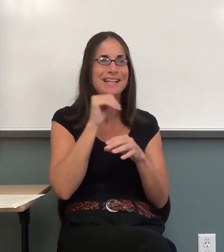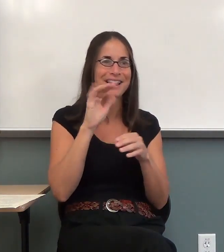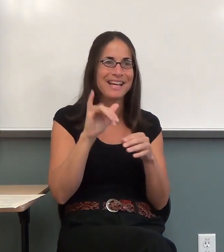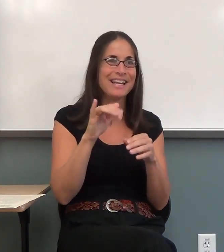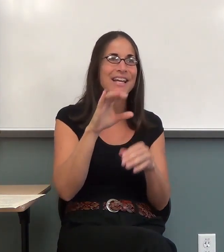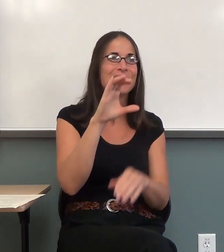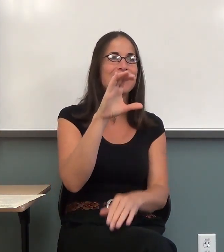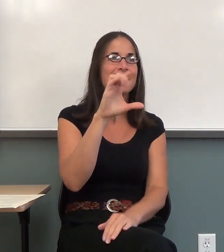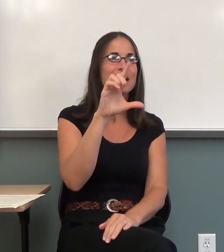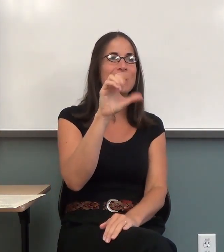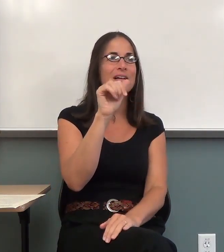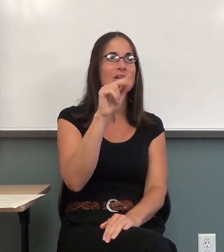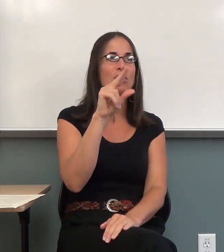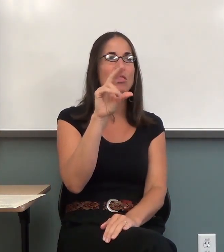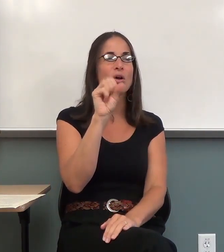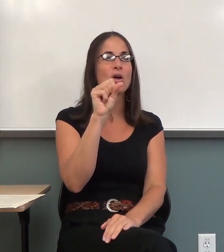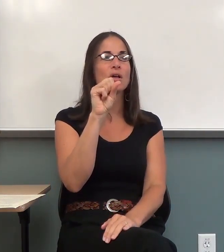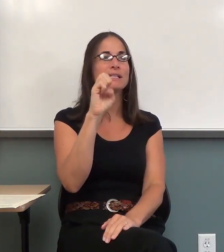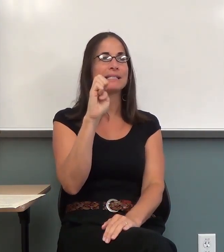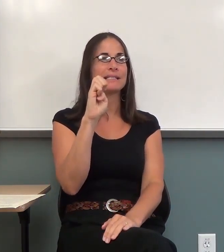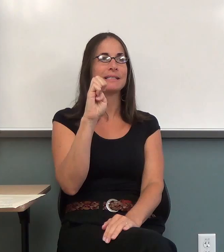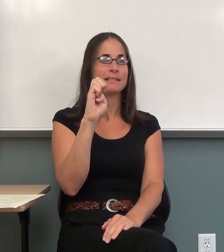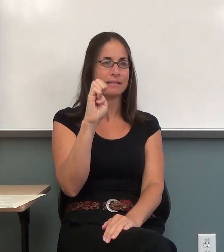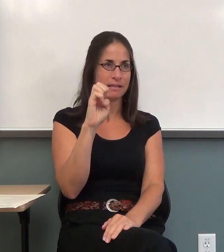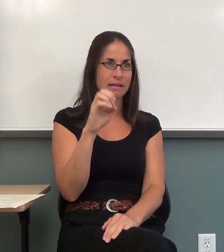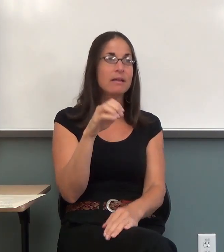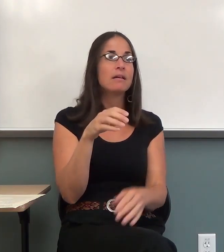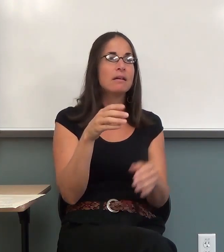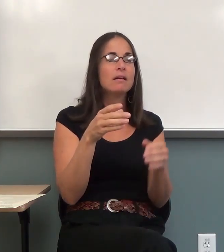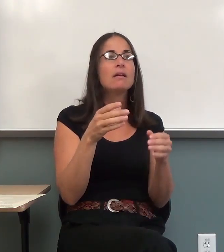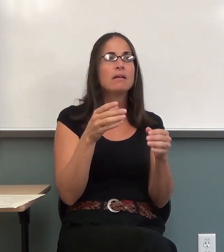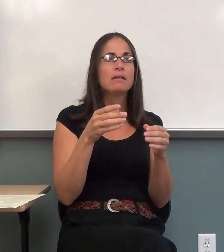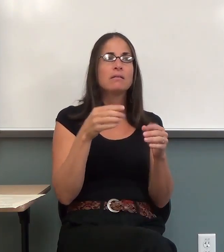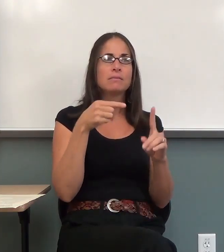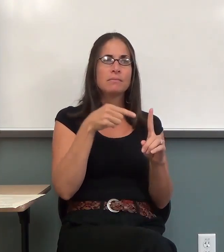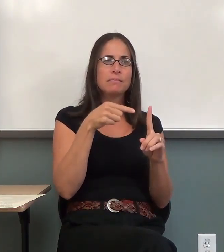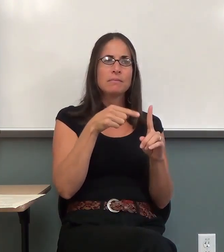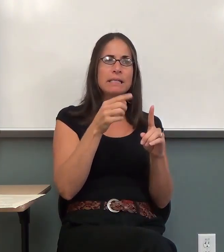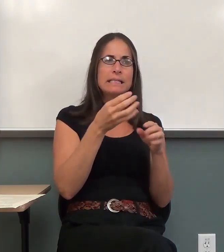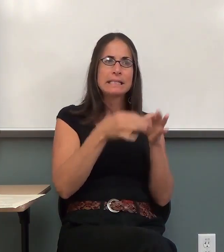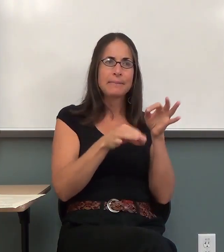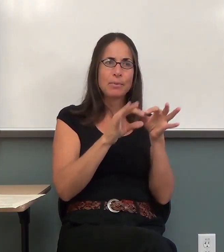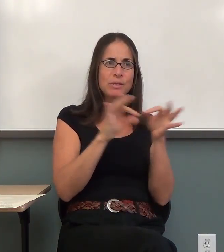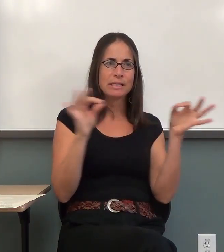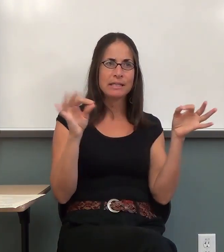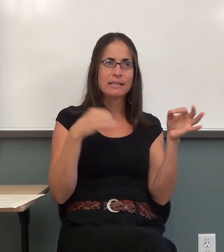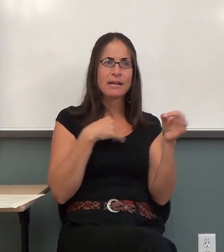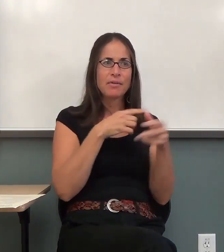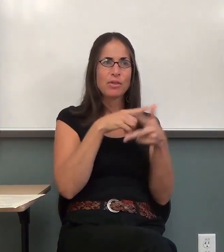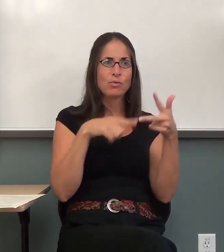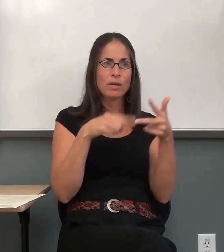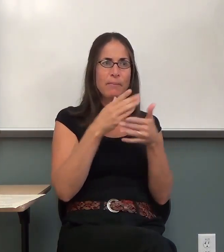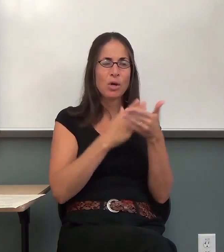sentence, okay, a simple sentence, it has three parts, which makes it